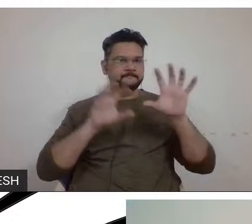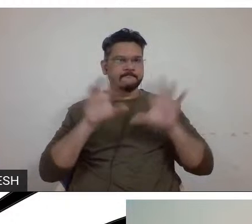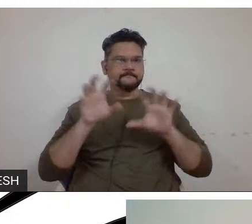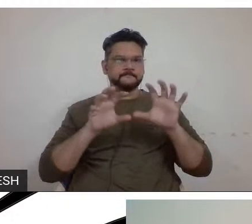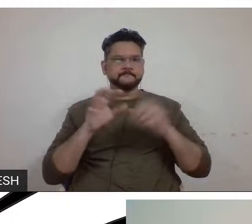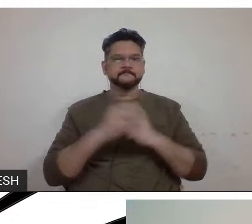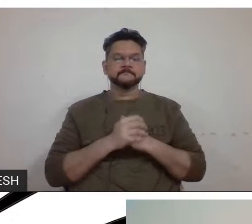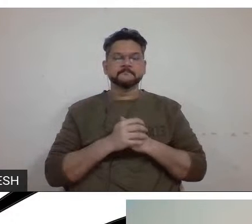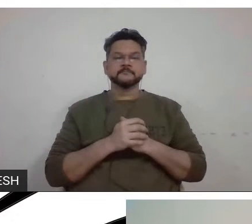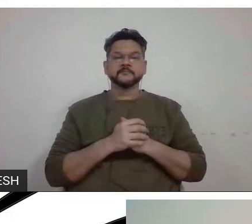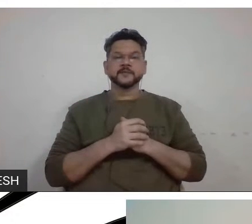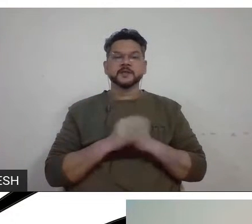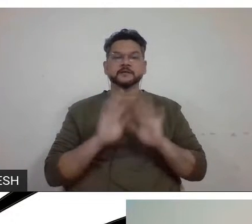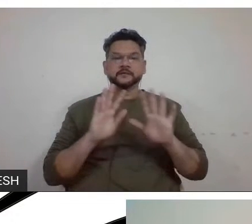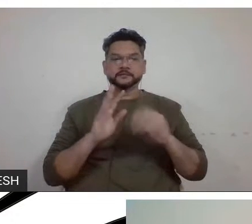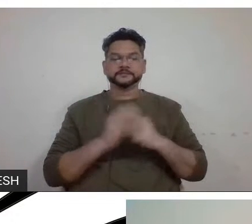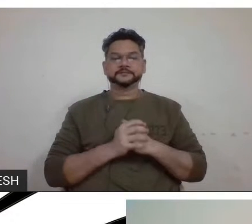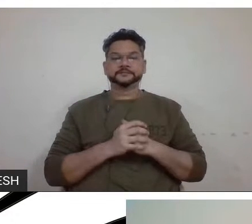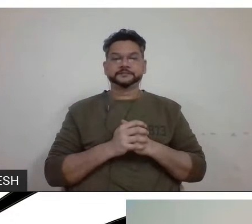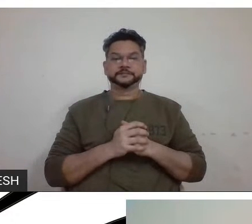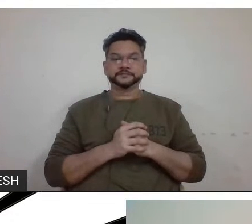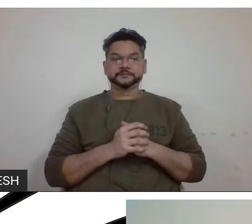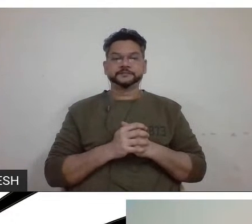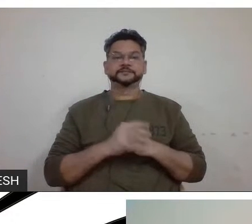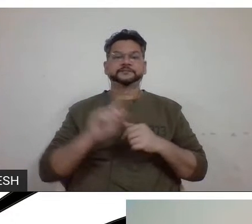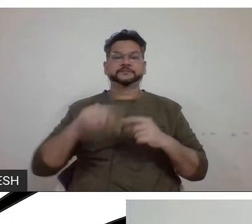next initiative along with the speaking hands